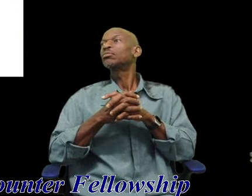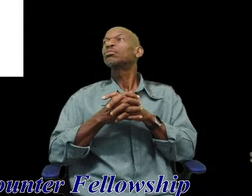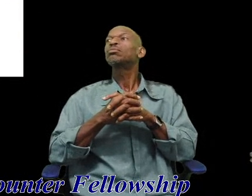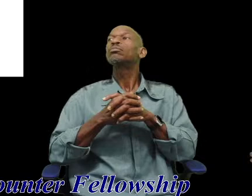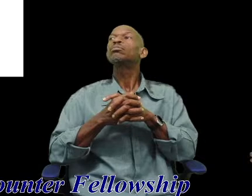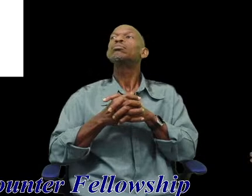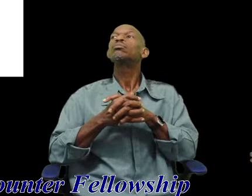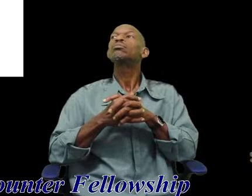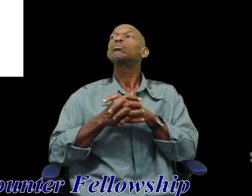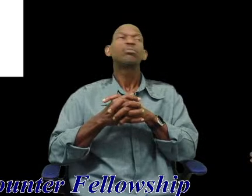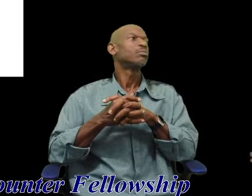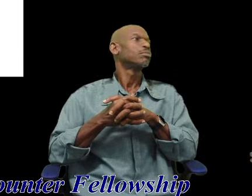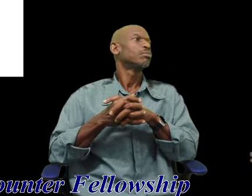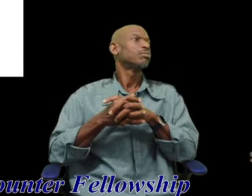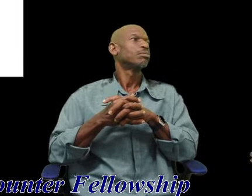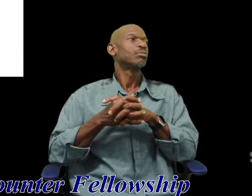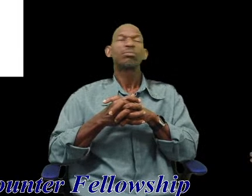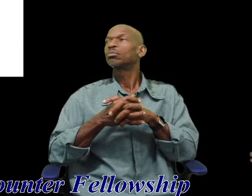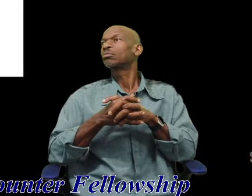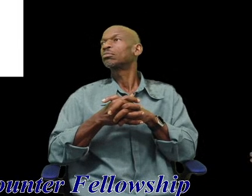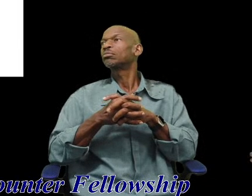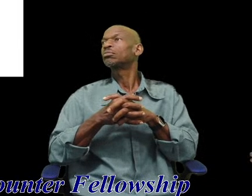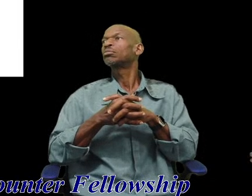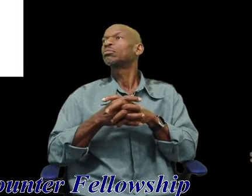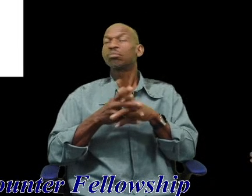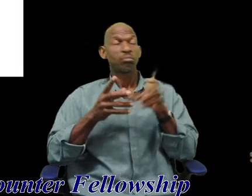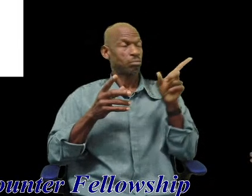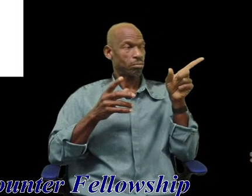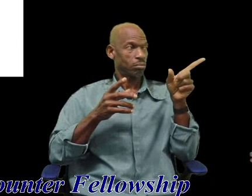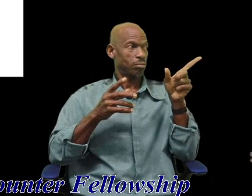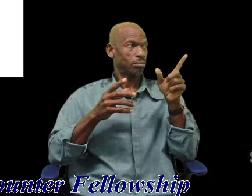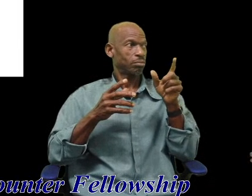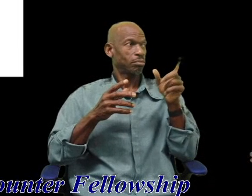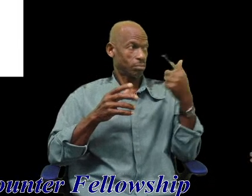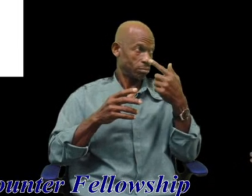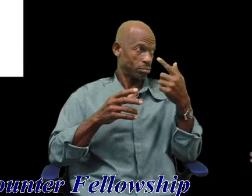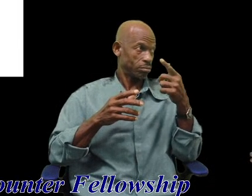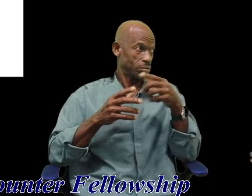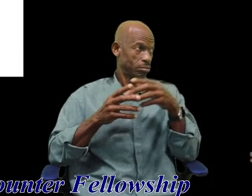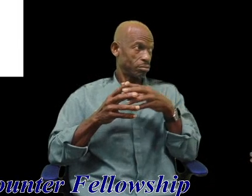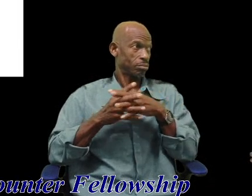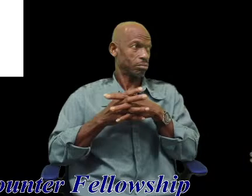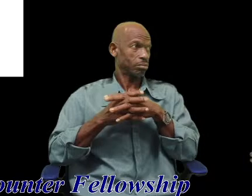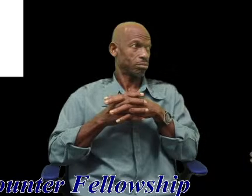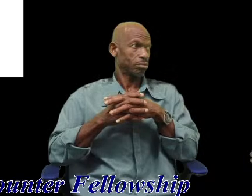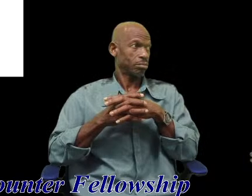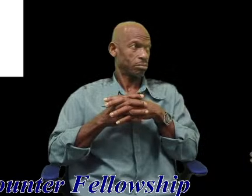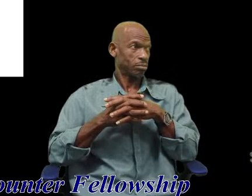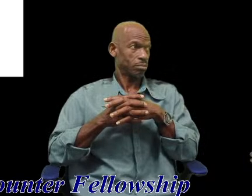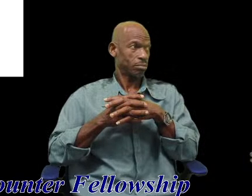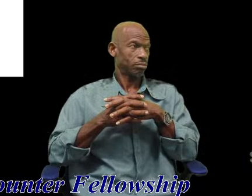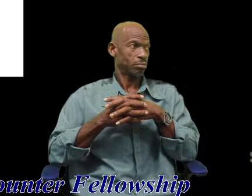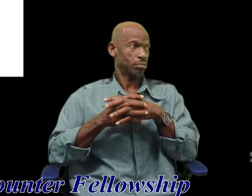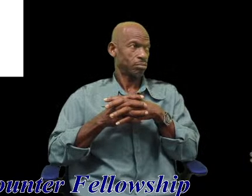All right, so the short A is, yeah, the A is,